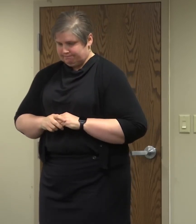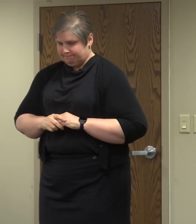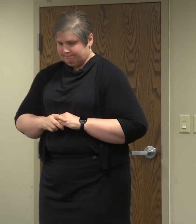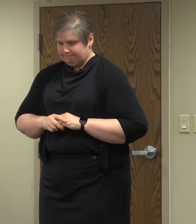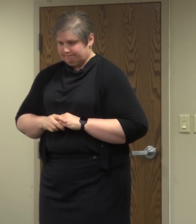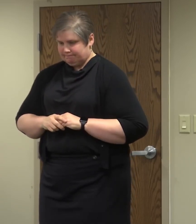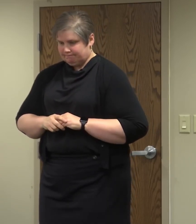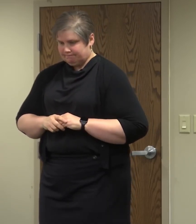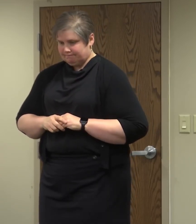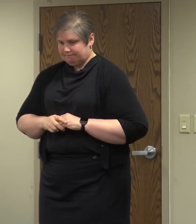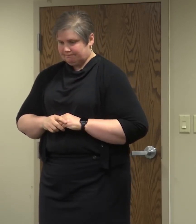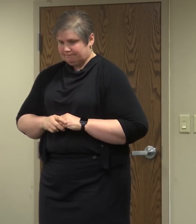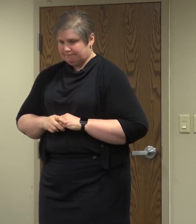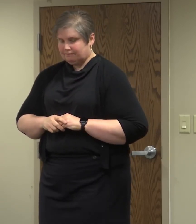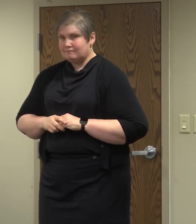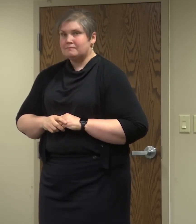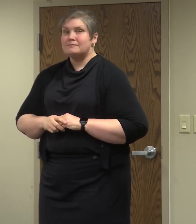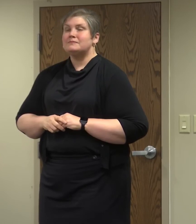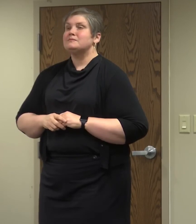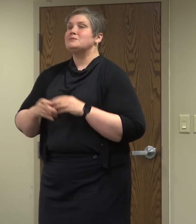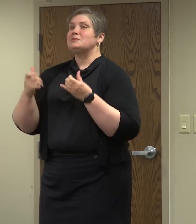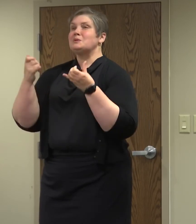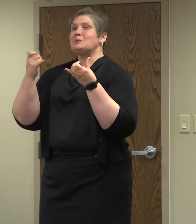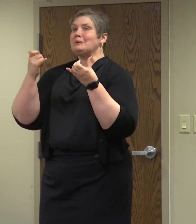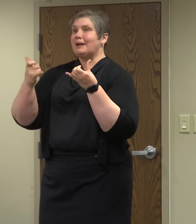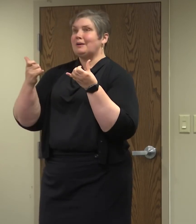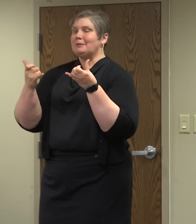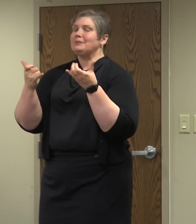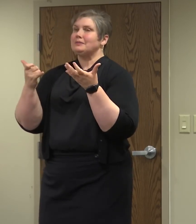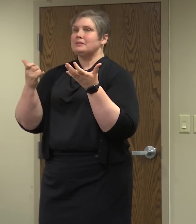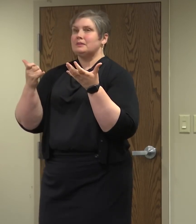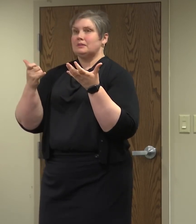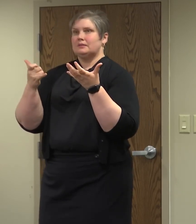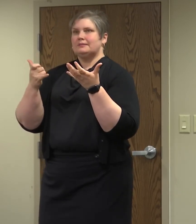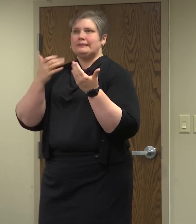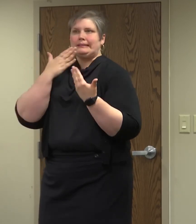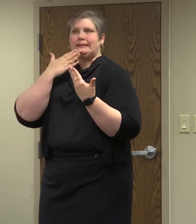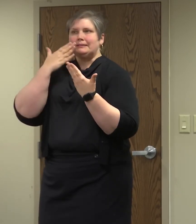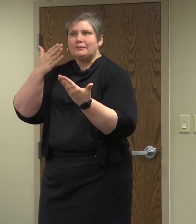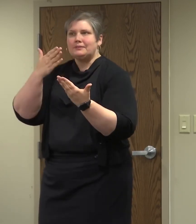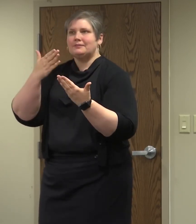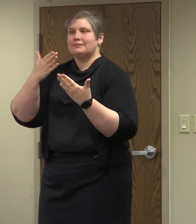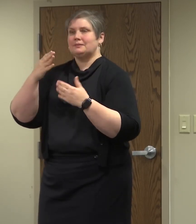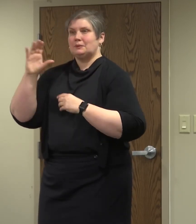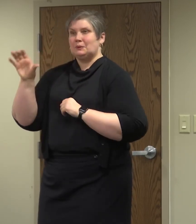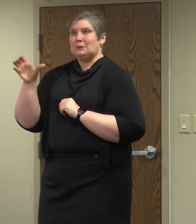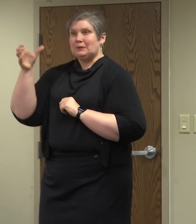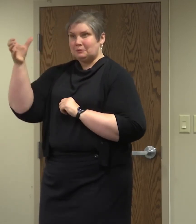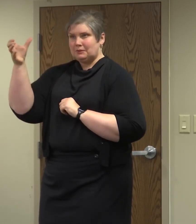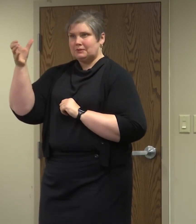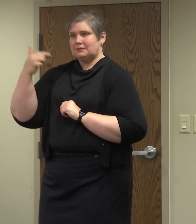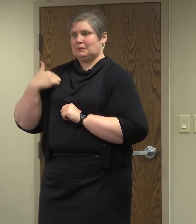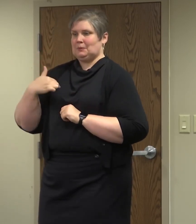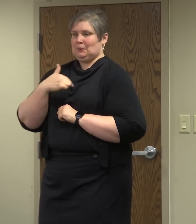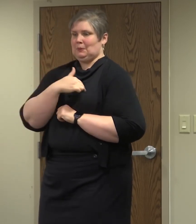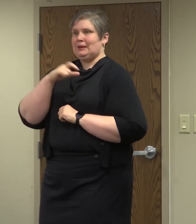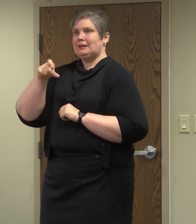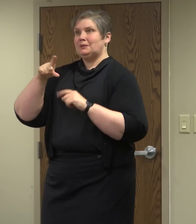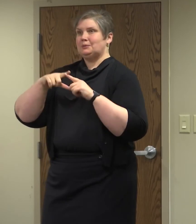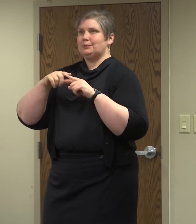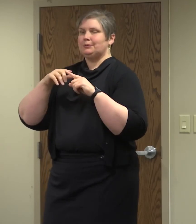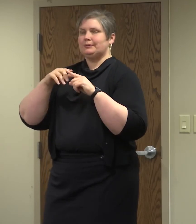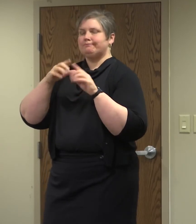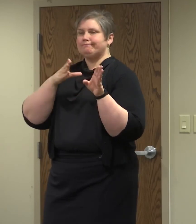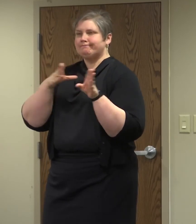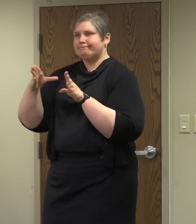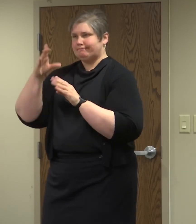talk about being as safe as we can possibly be. And the risk, again, is associated with individuals coming from outside your household and removing masks to